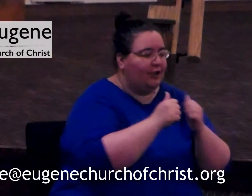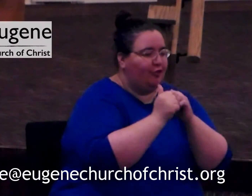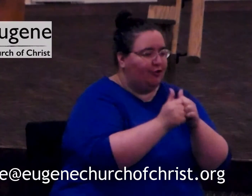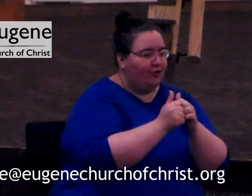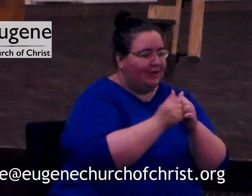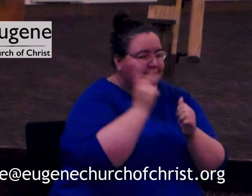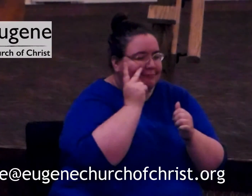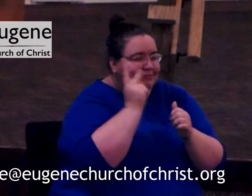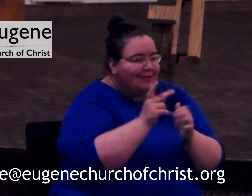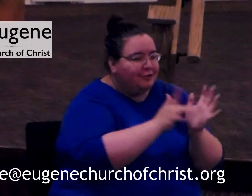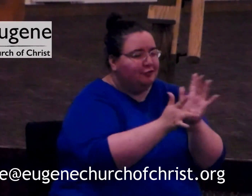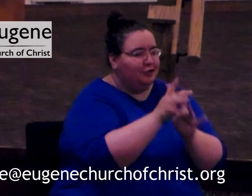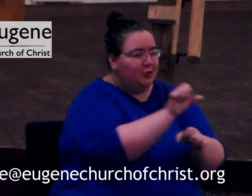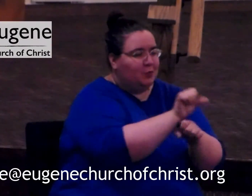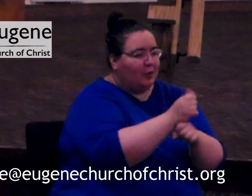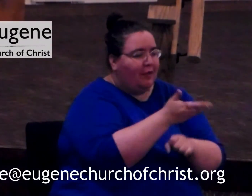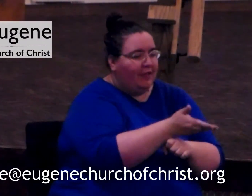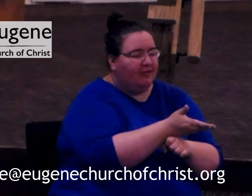Not many.